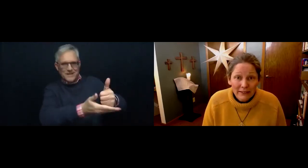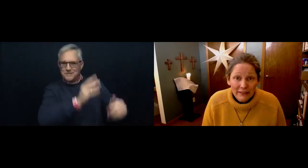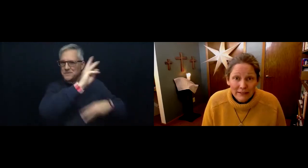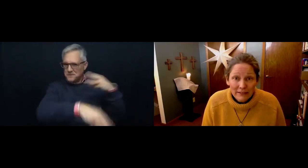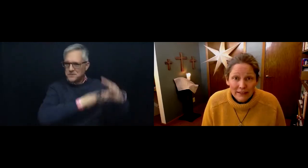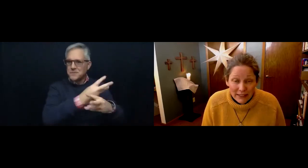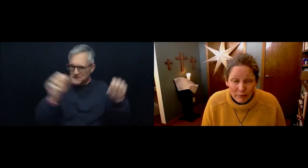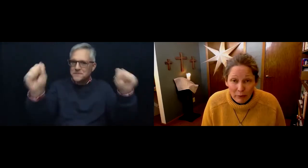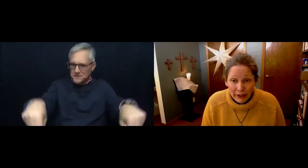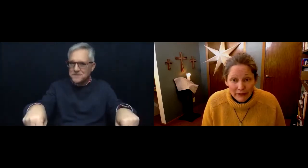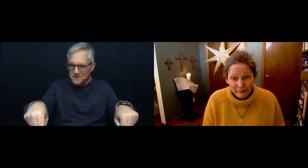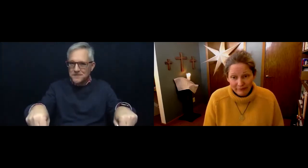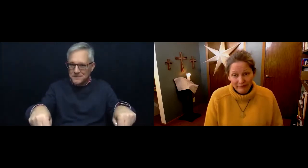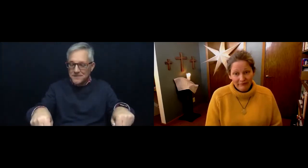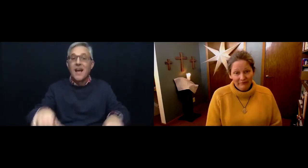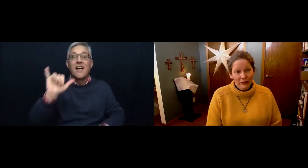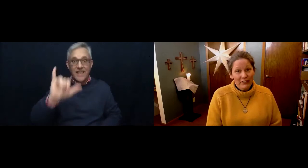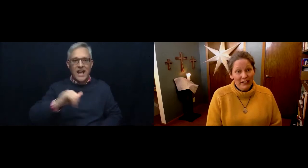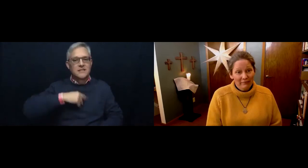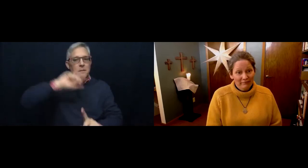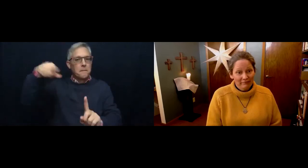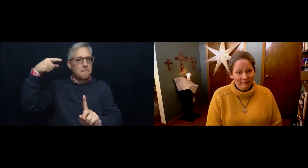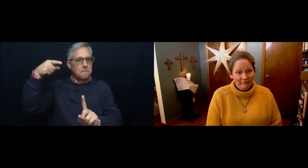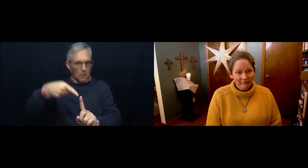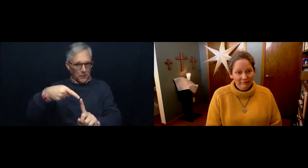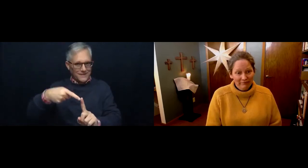That is my point for today.